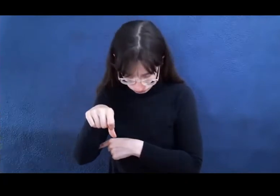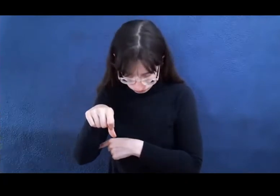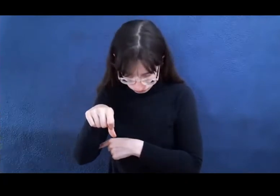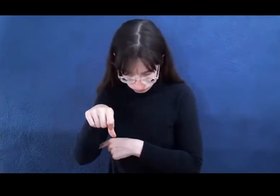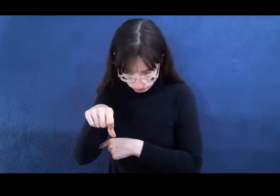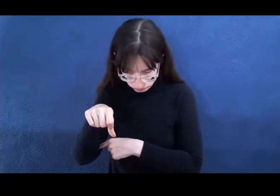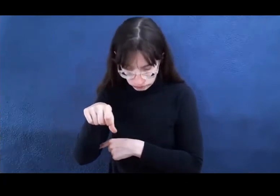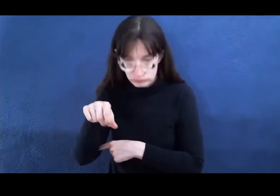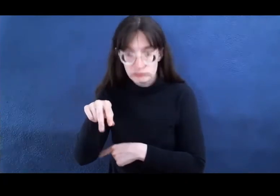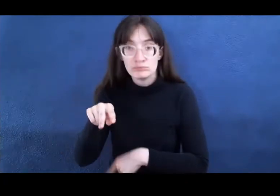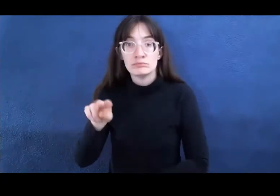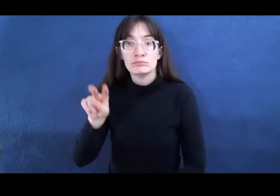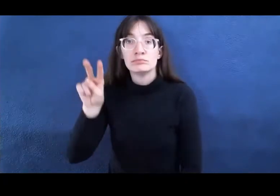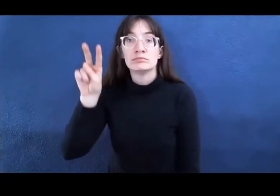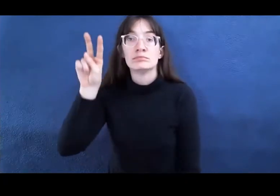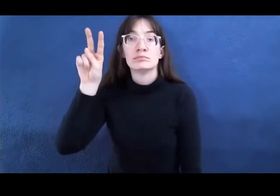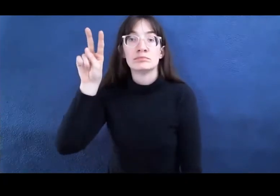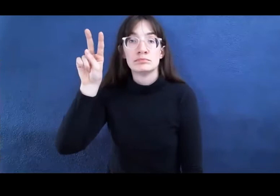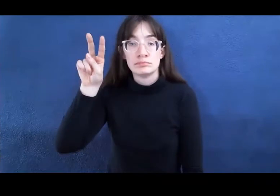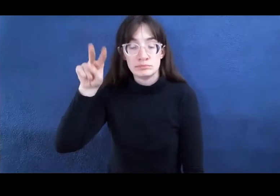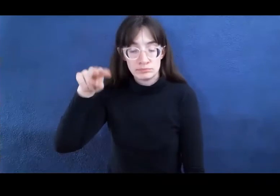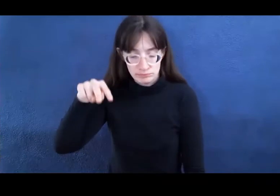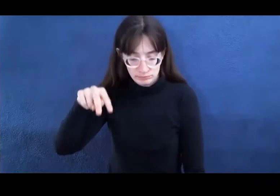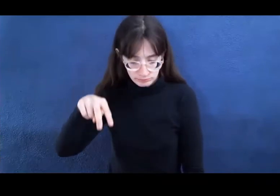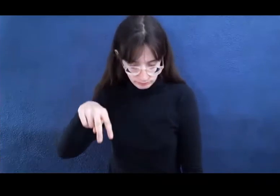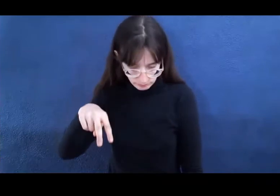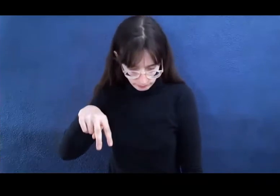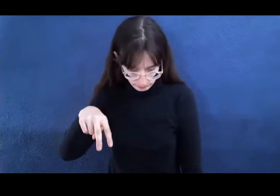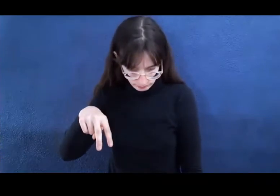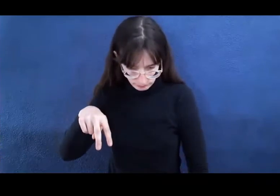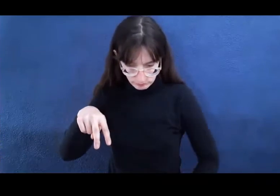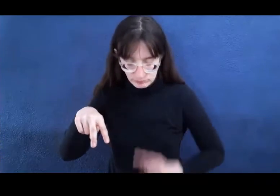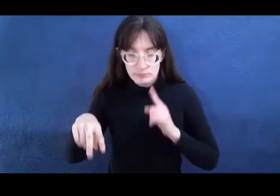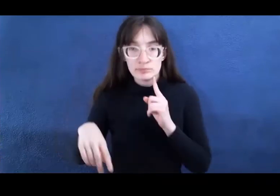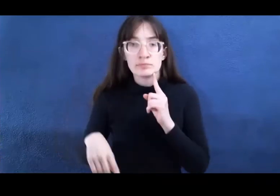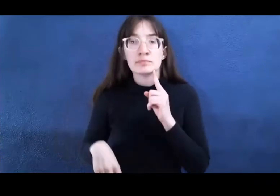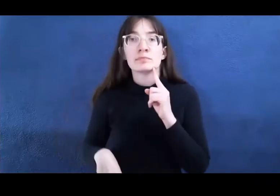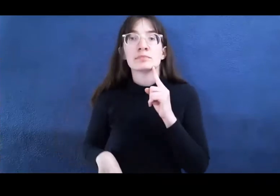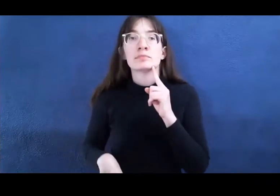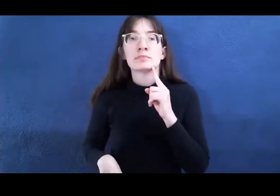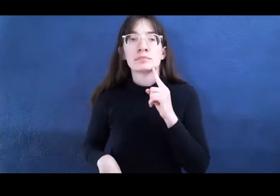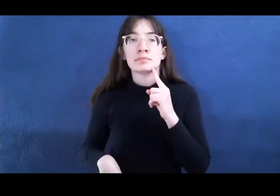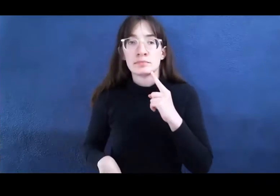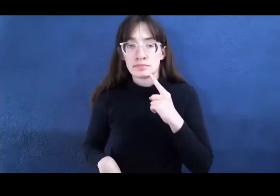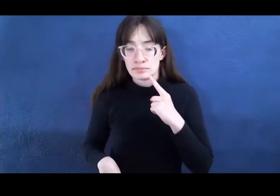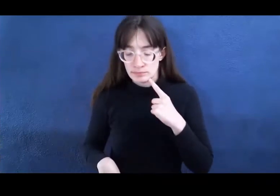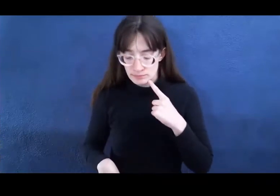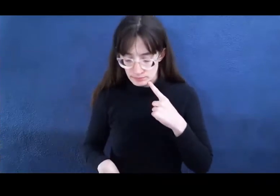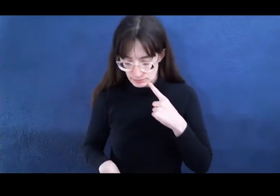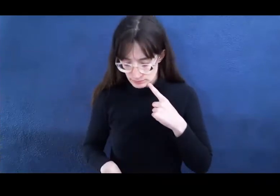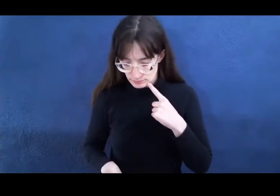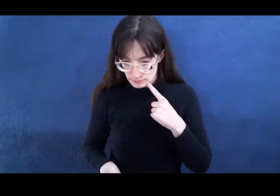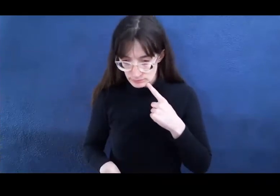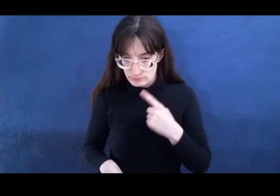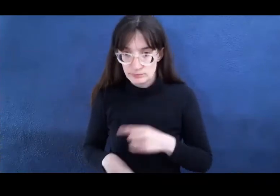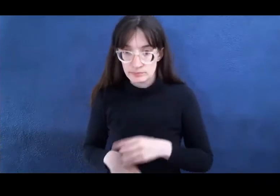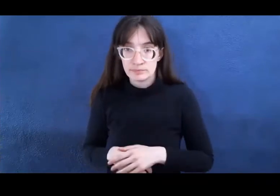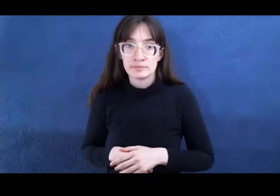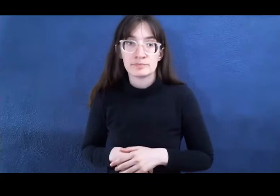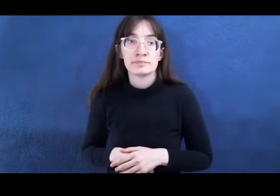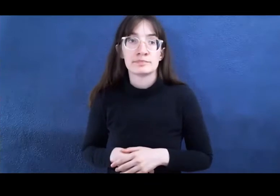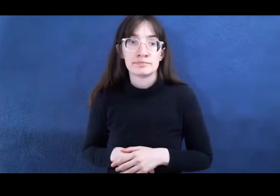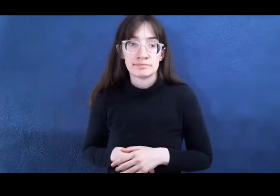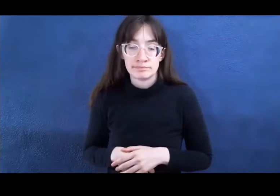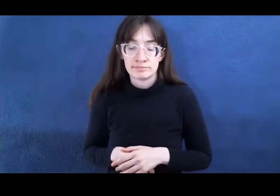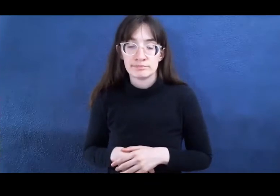might continue with this lifting and lowering of your chin, maybe lifting, looking up, possibly lowering, looking